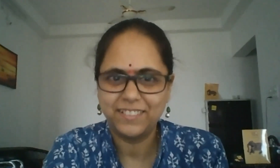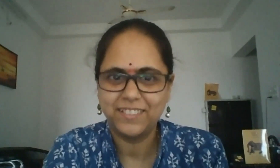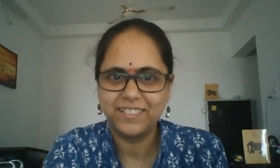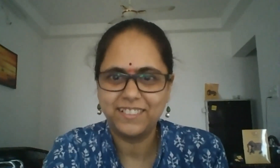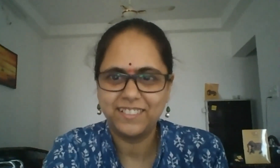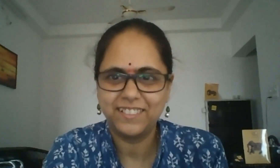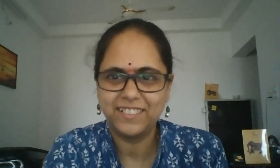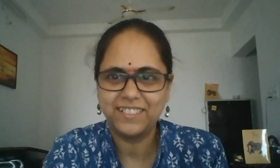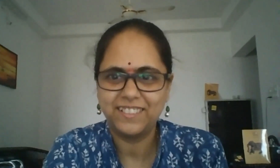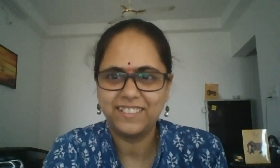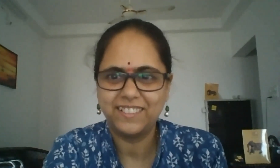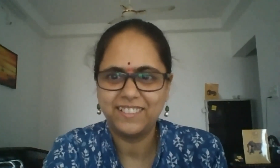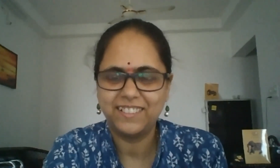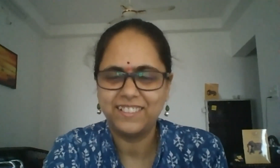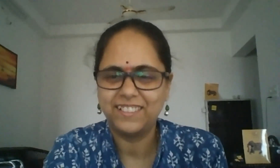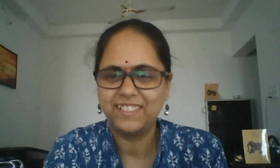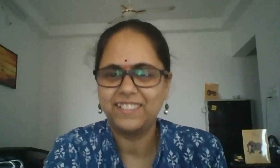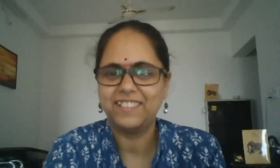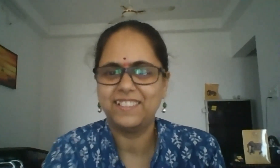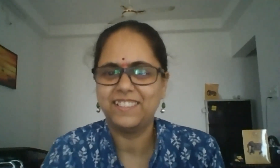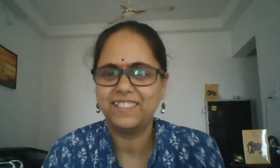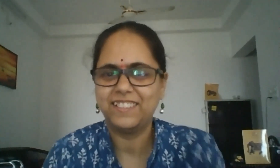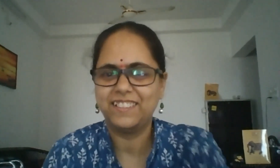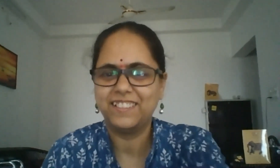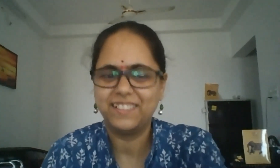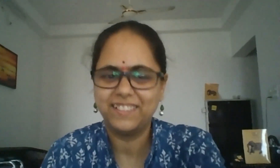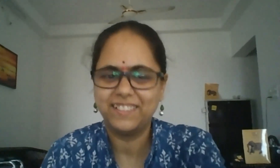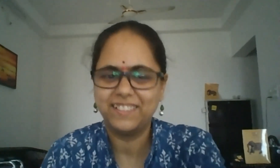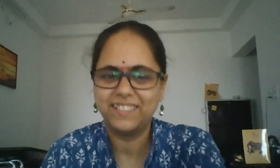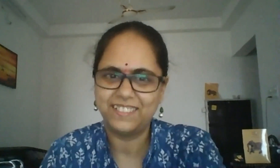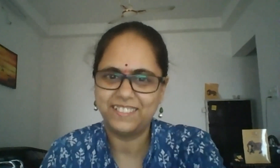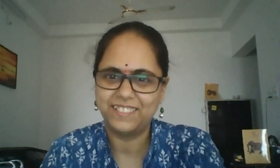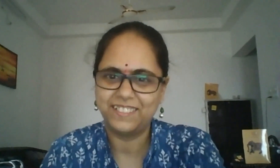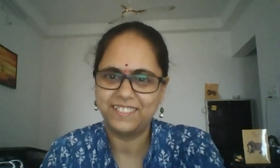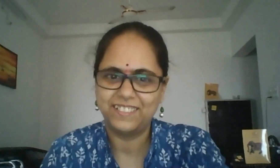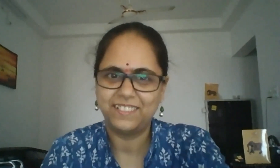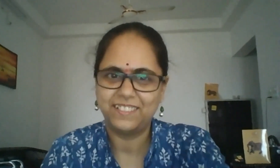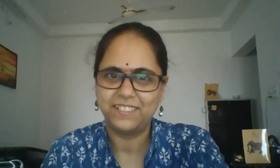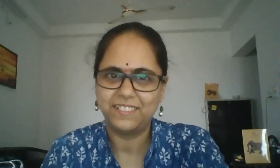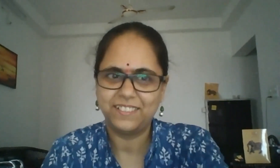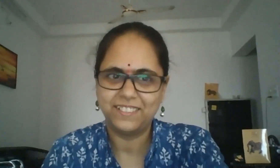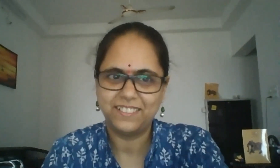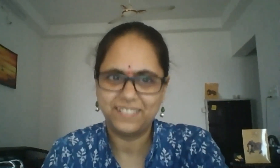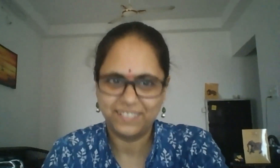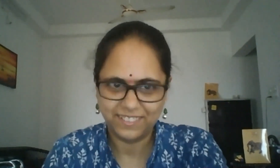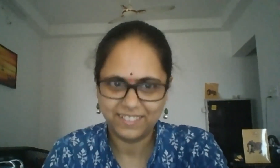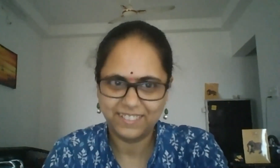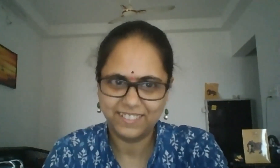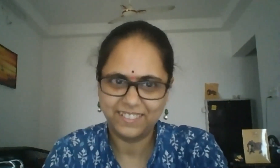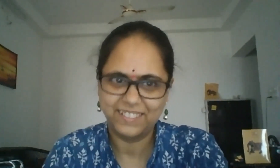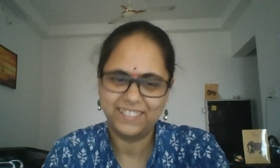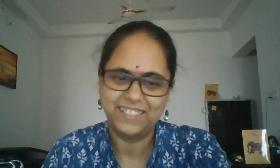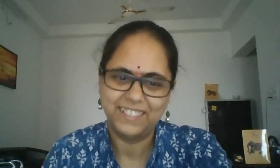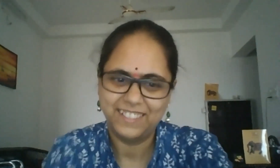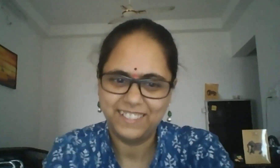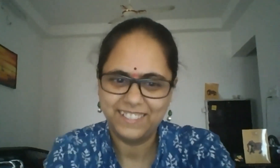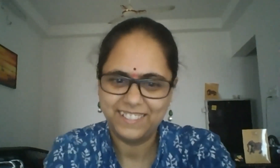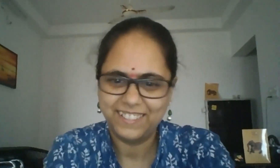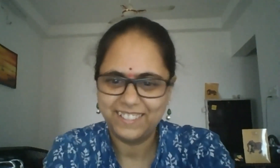them, her or him, as a person first, and then think about what it comes forward. It was really nice thing, ma'am. I really like